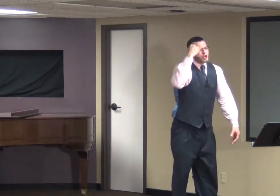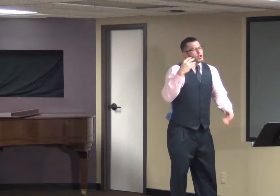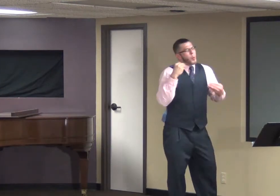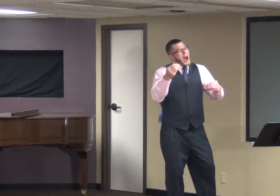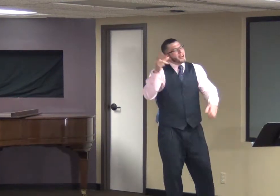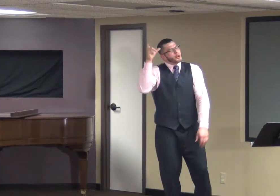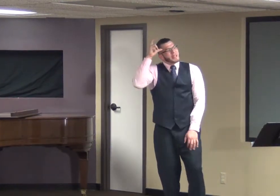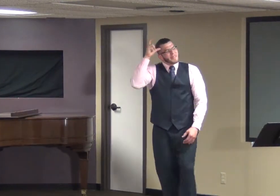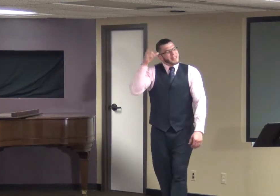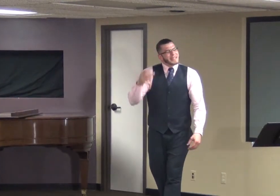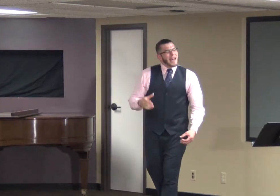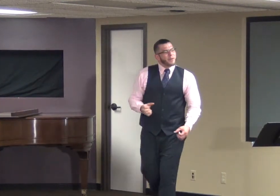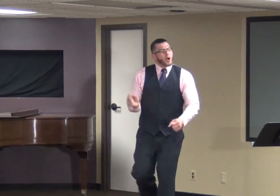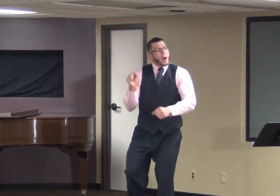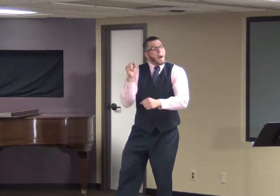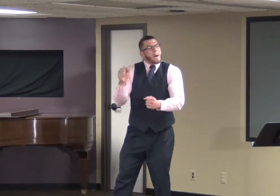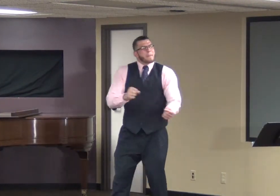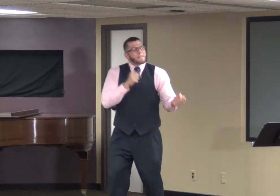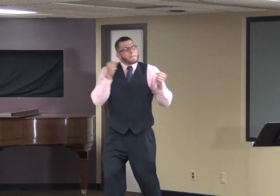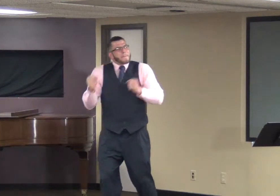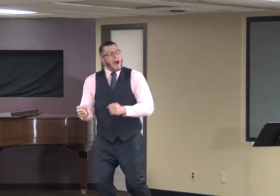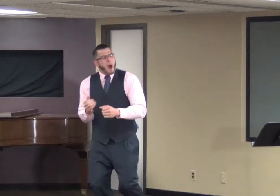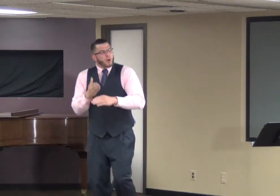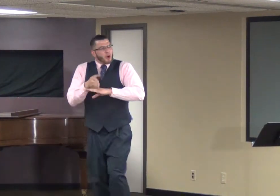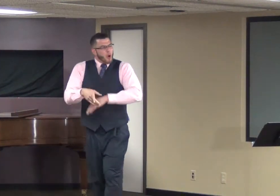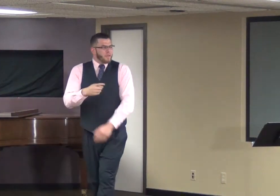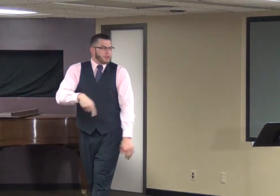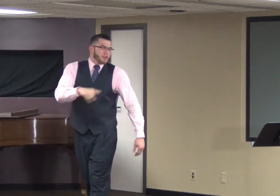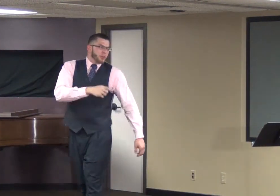So why do you give the devil power over you?